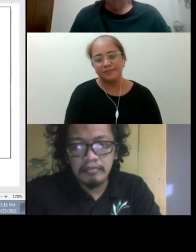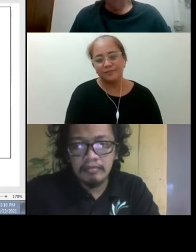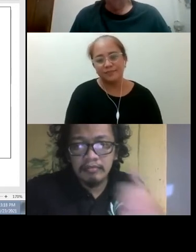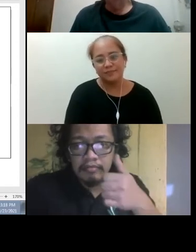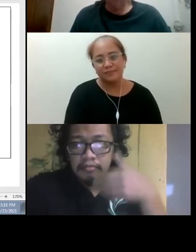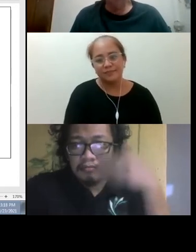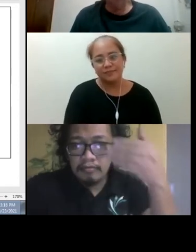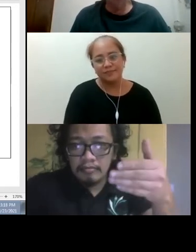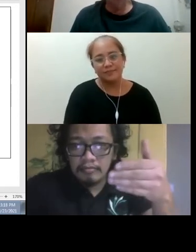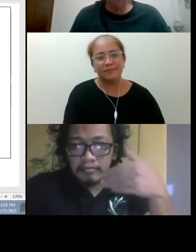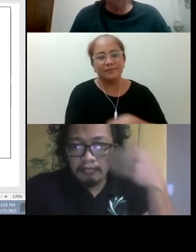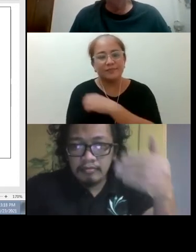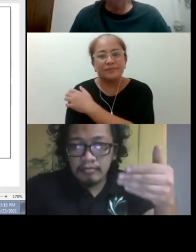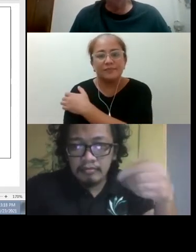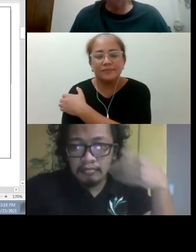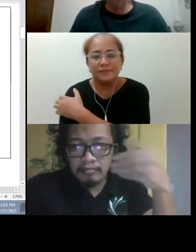In